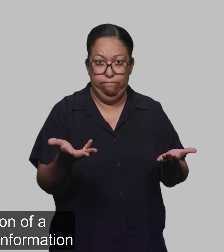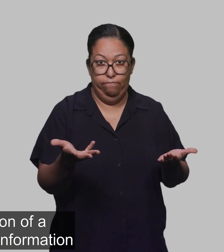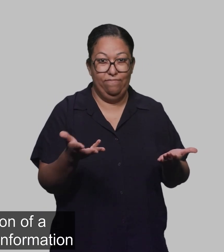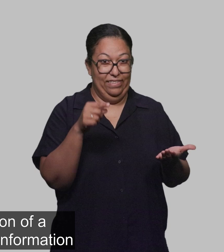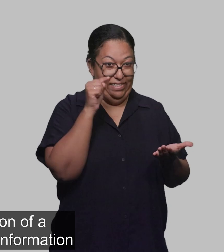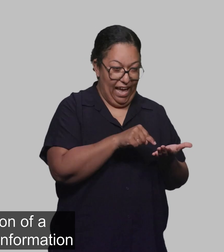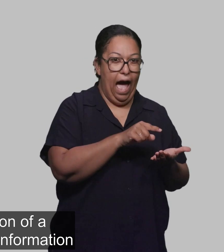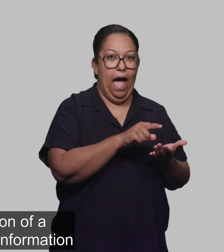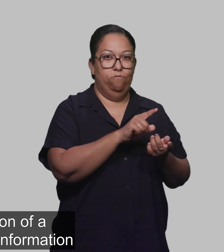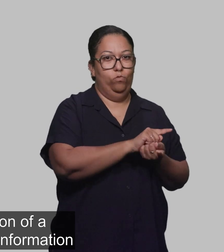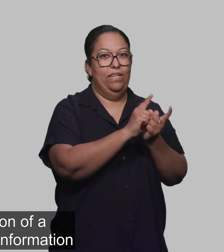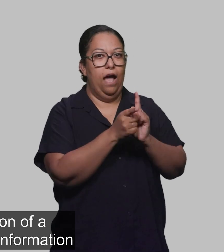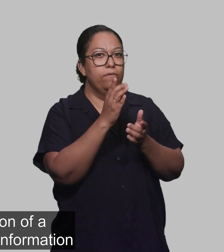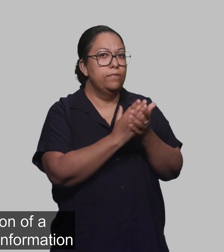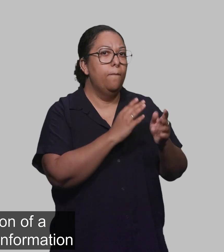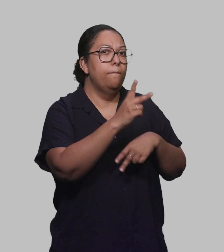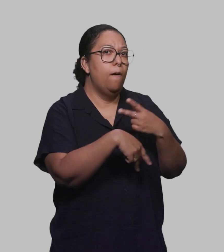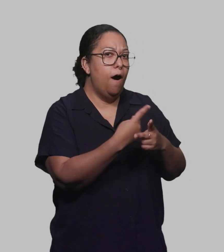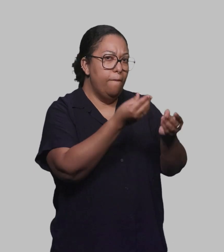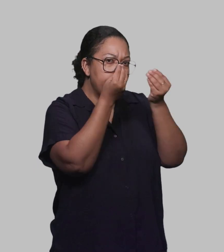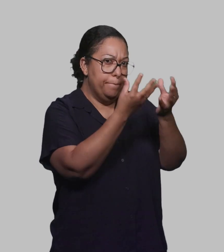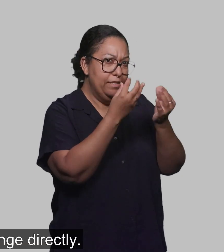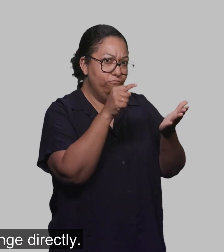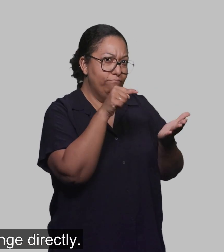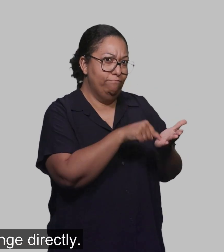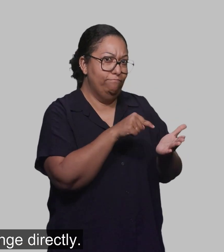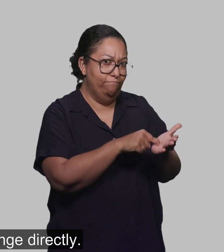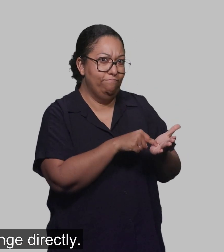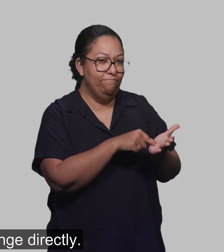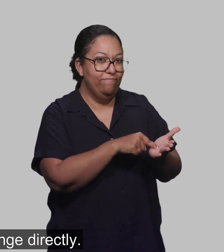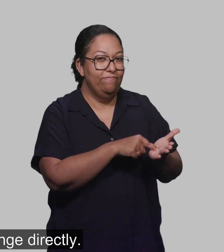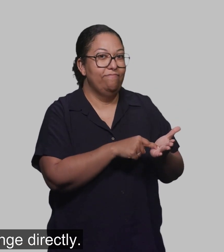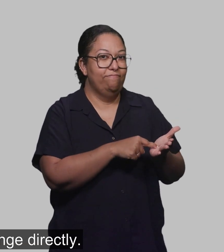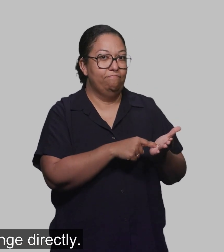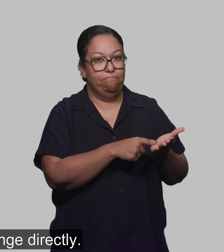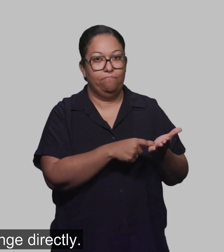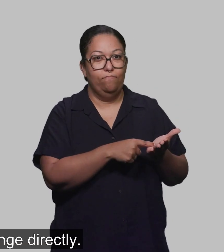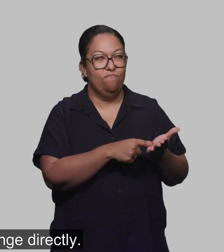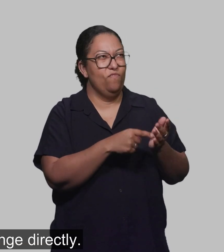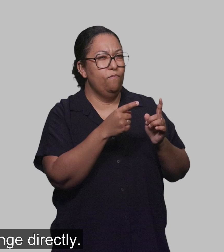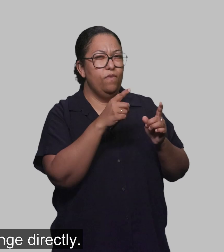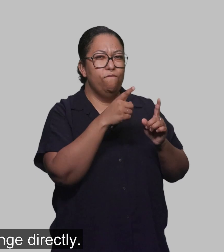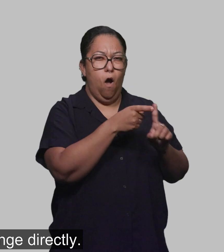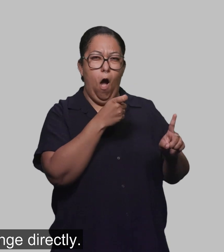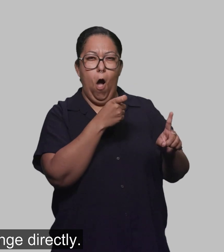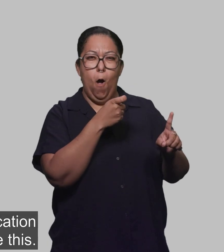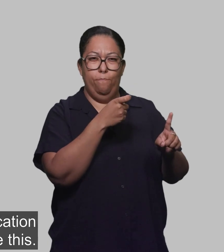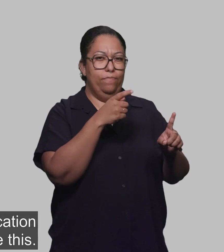of some information to the auditory range